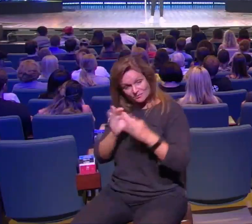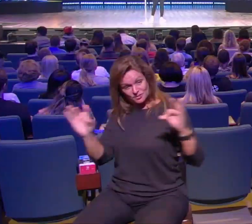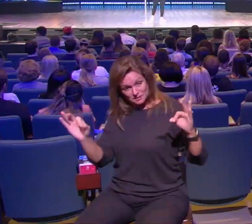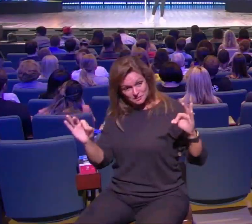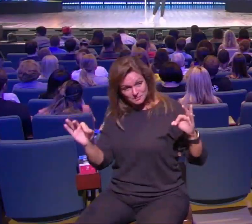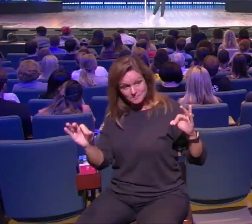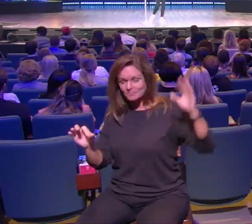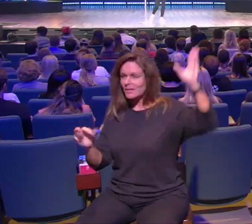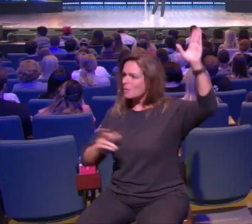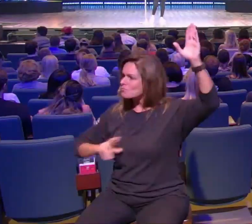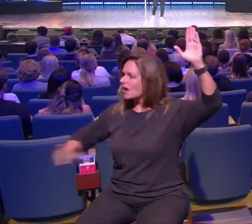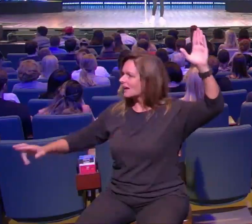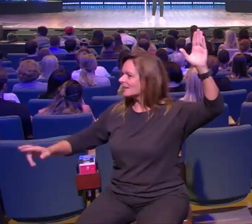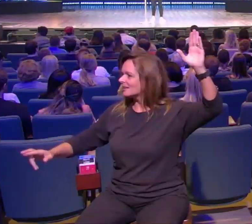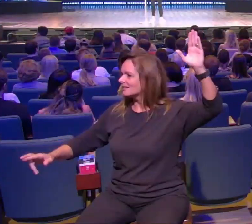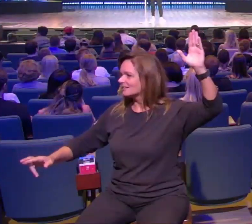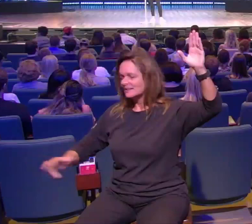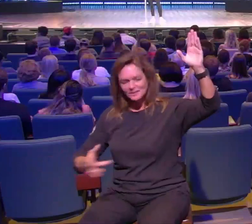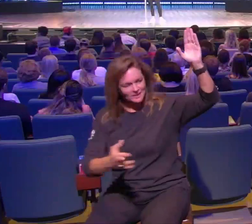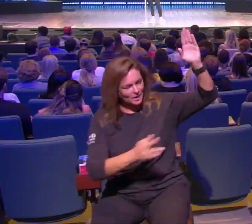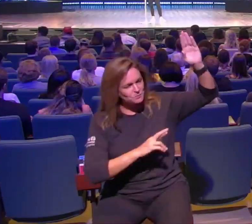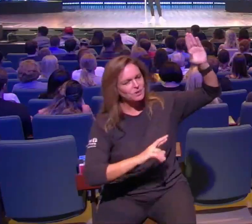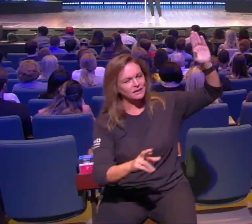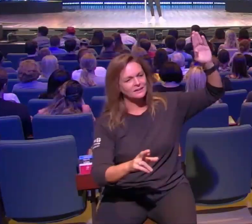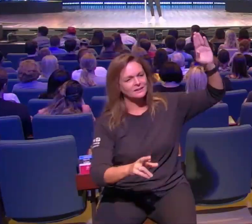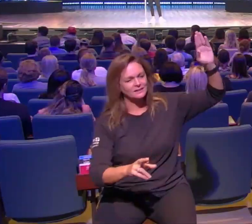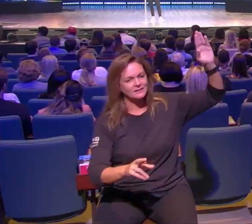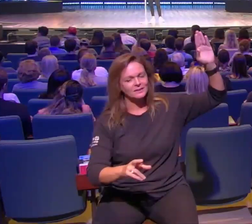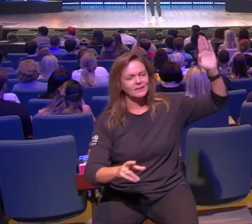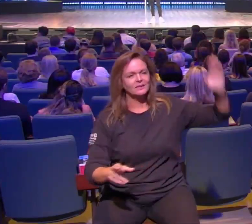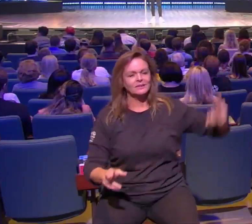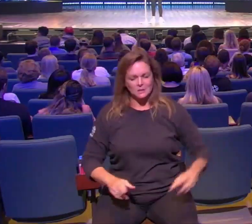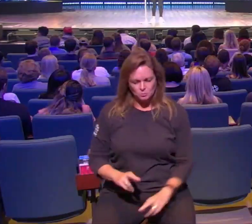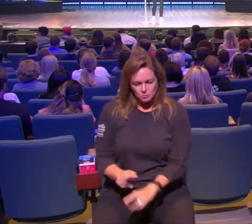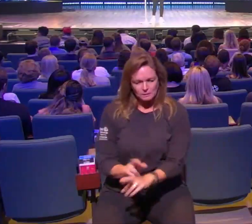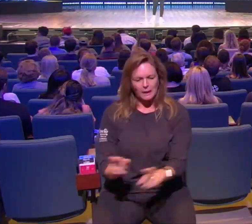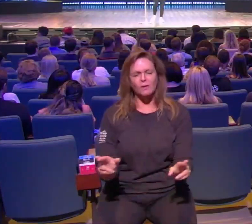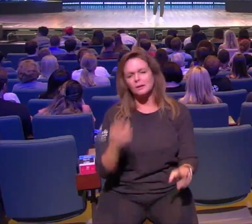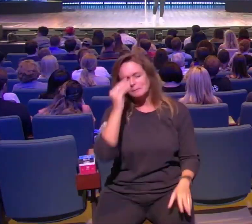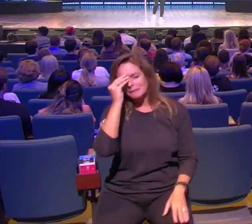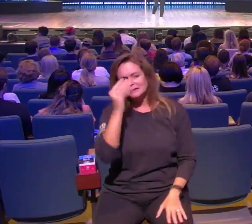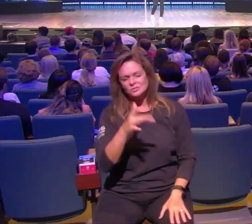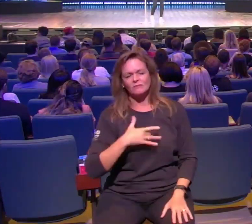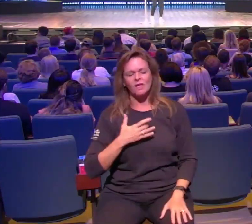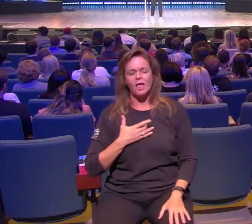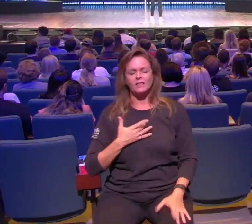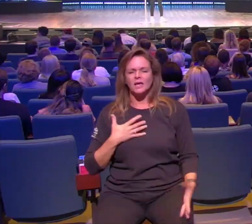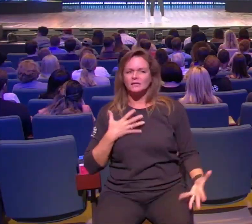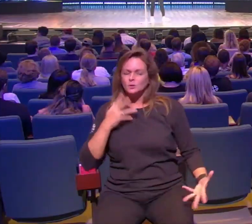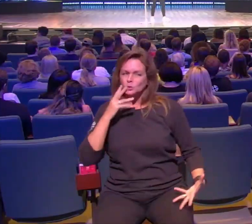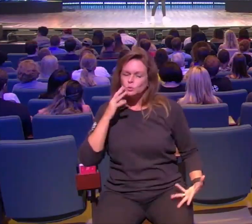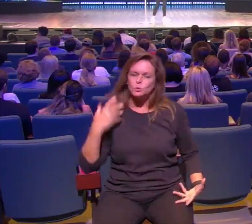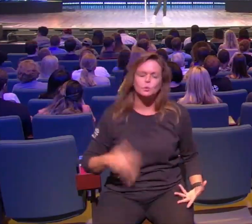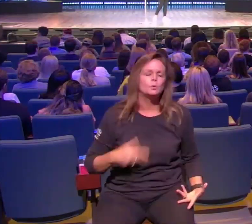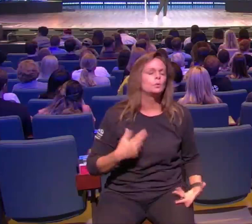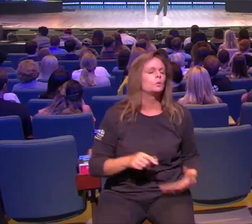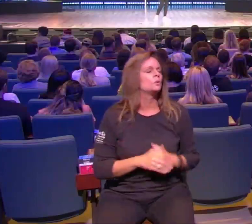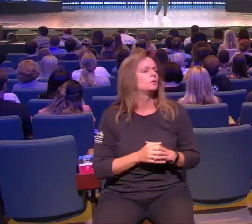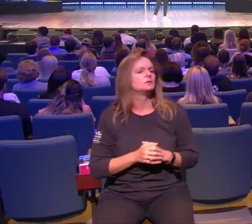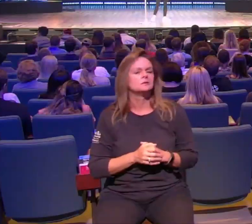in? See, when I was preparing this message, there was this one question that kept haunting me. See, if God